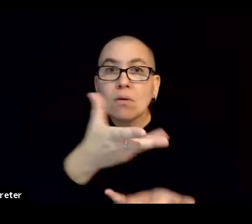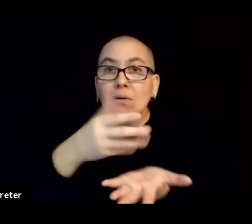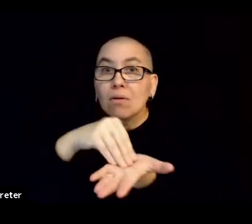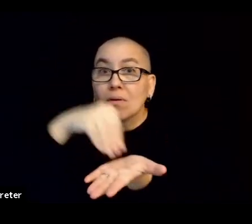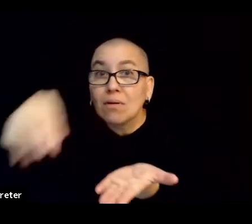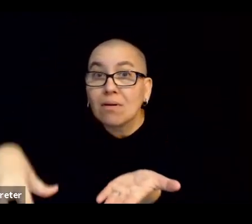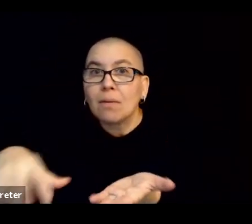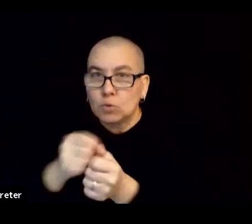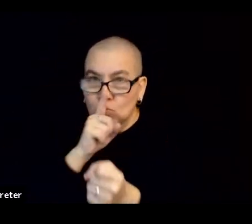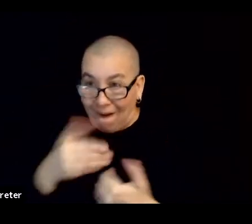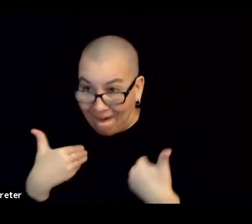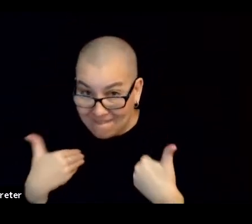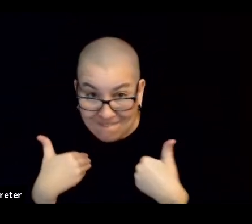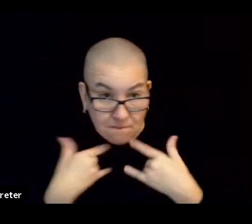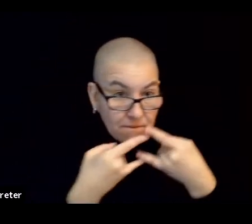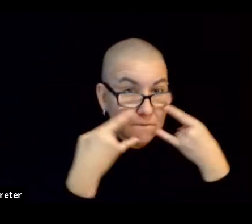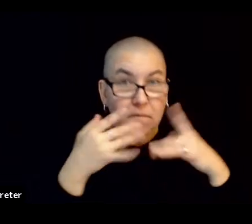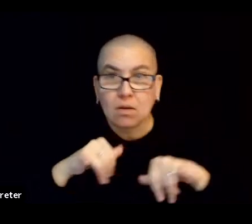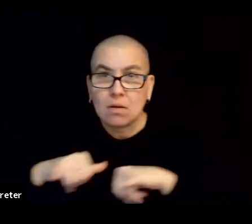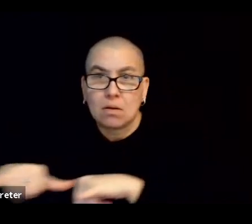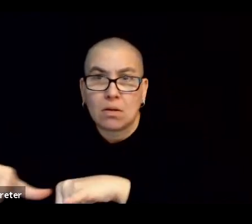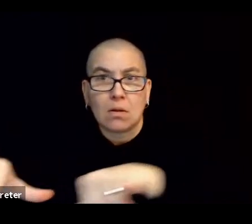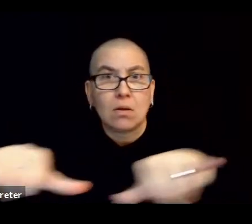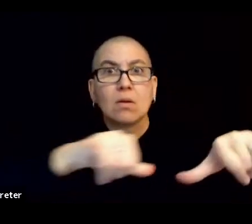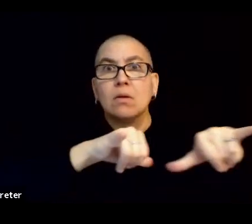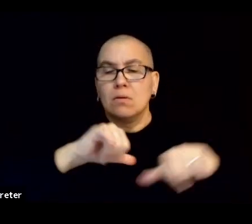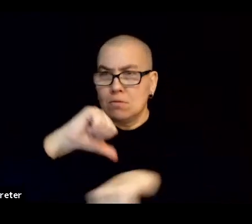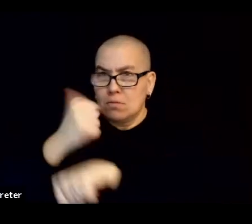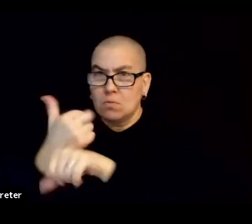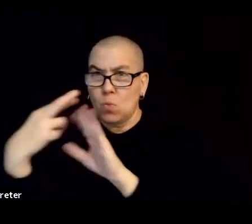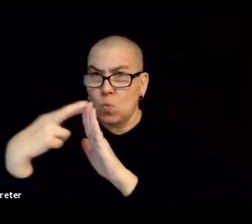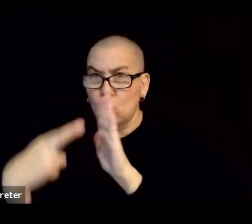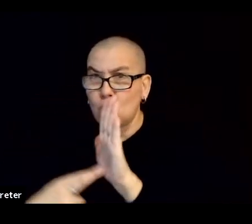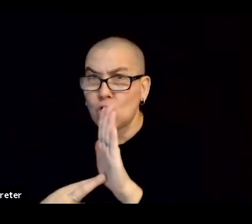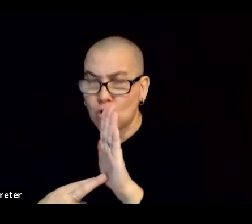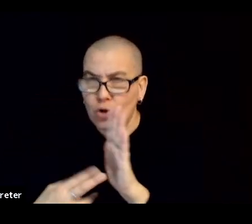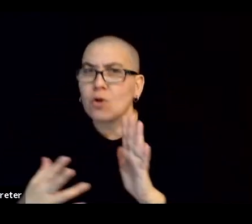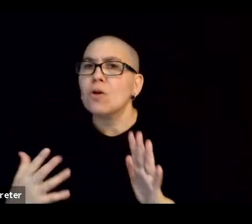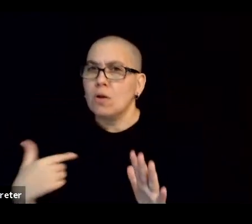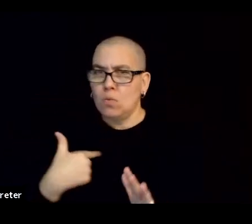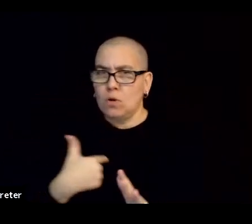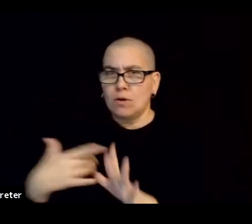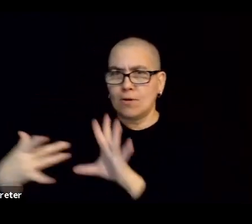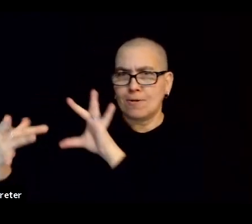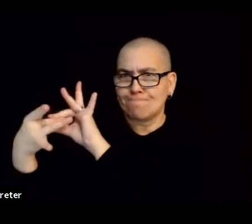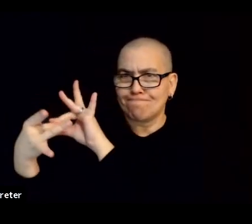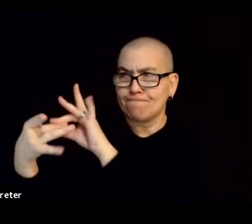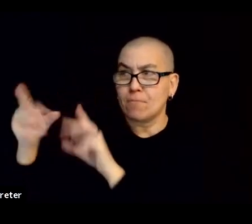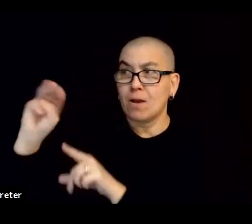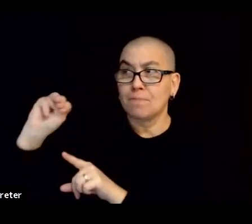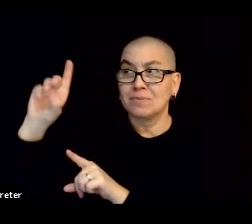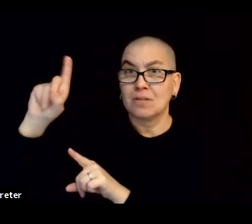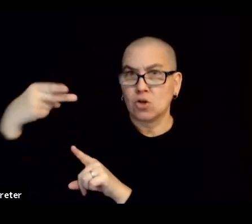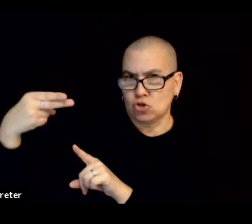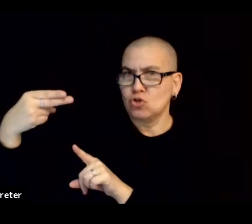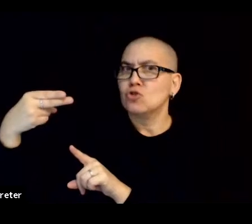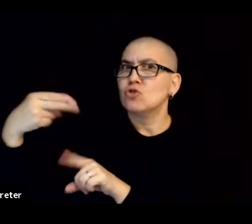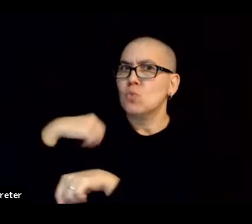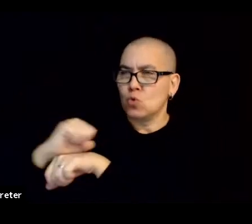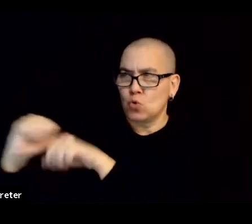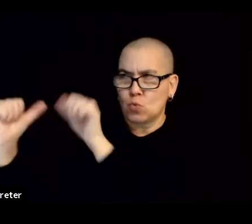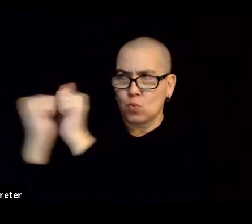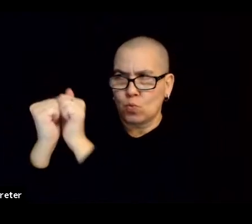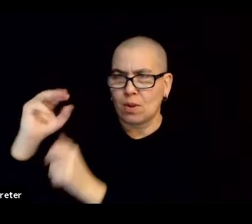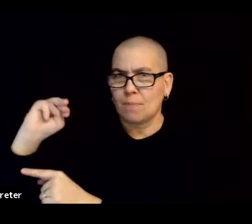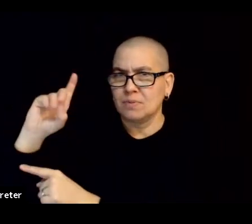that. I think one of the other things that we know is that we partnered with the Minnesota Department of Health is that we also are looking at the other risks that we